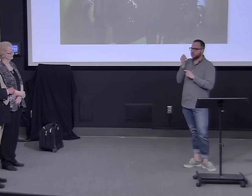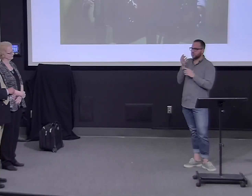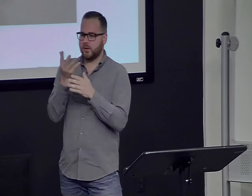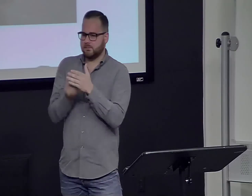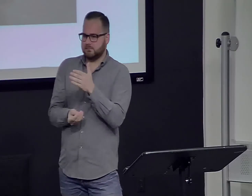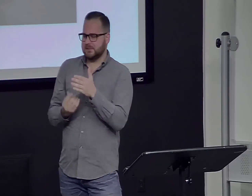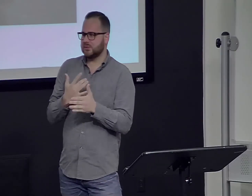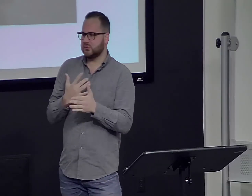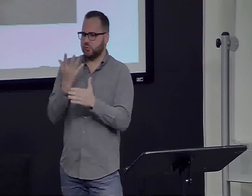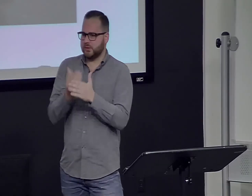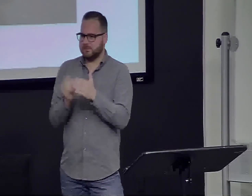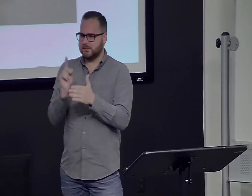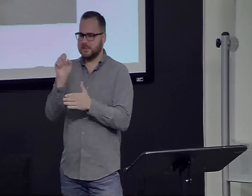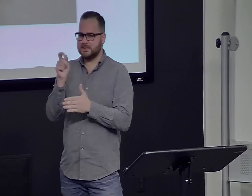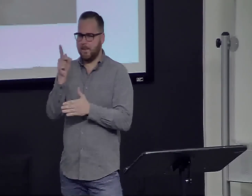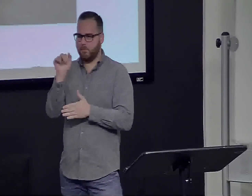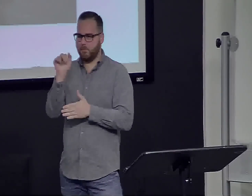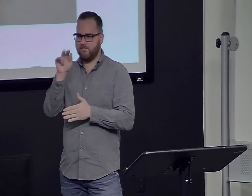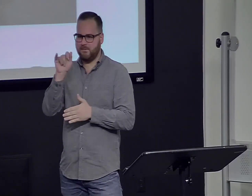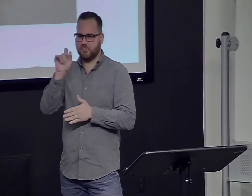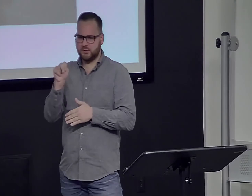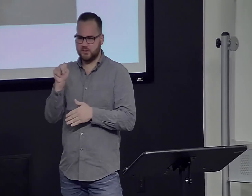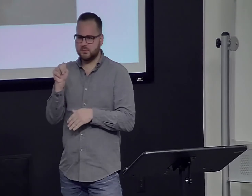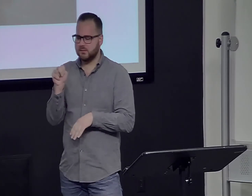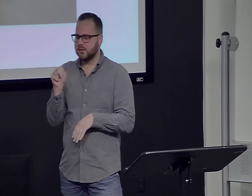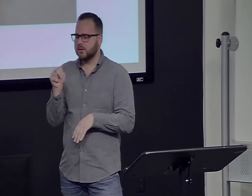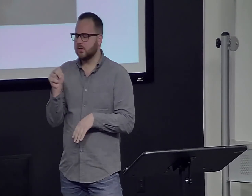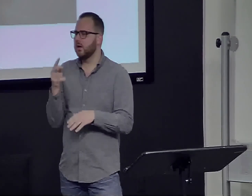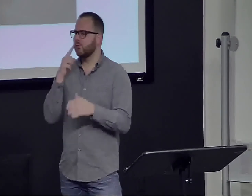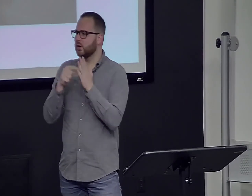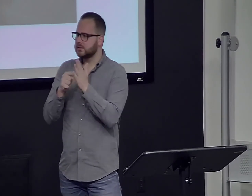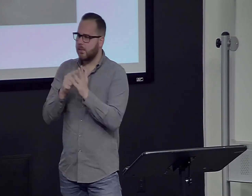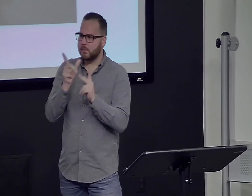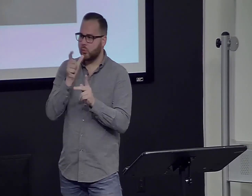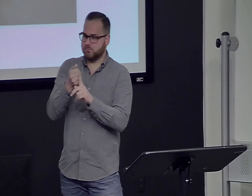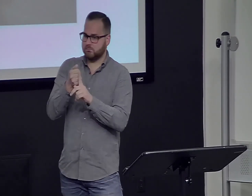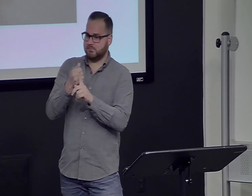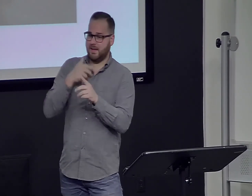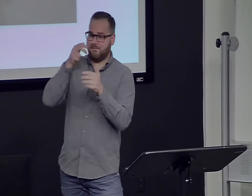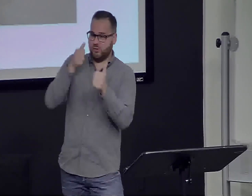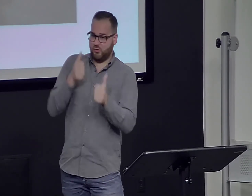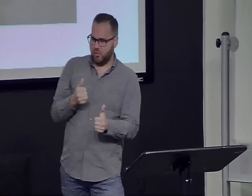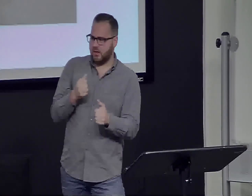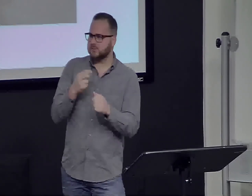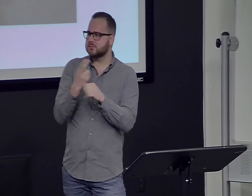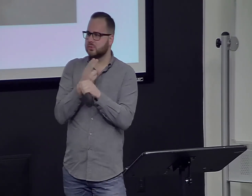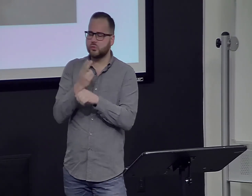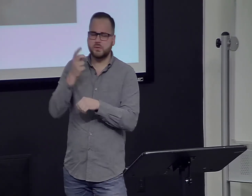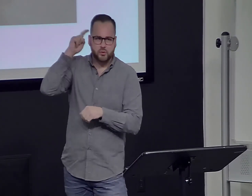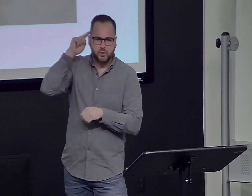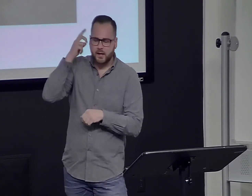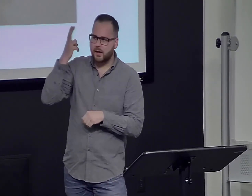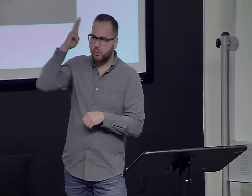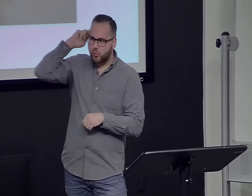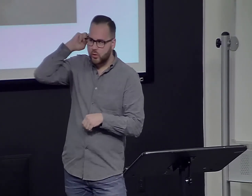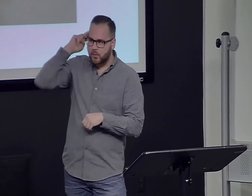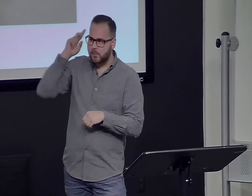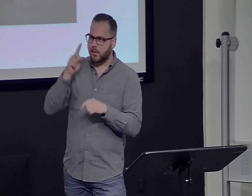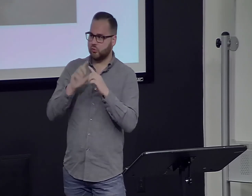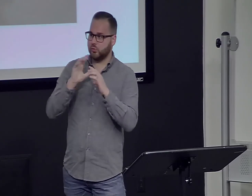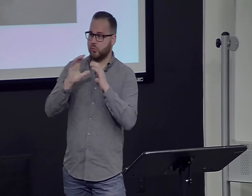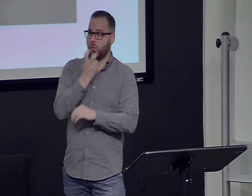thoughts are in situations like sensory deprivation and auditory deprivation. For example, people who have hearing loss,